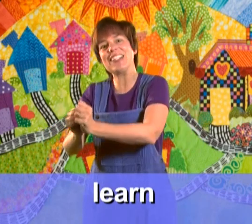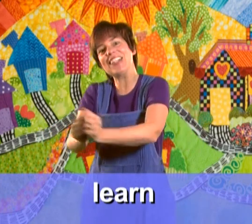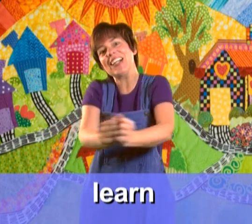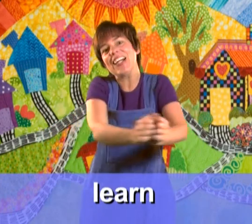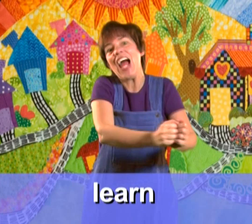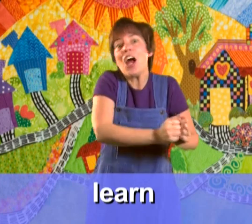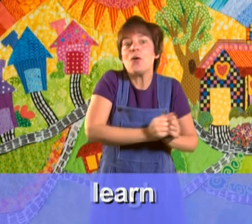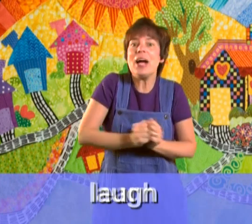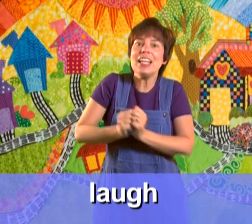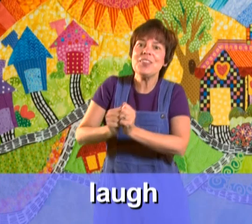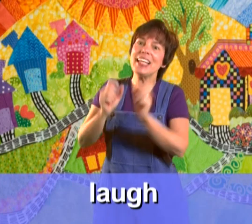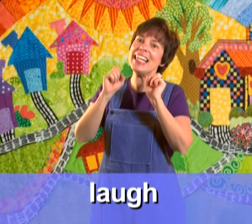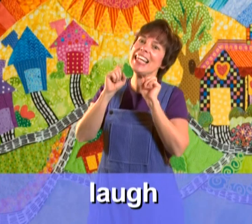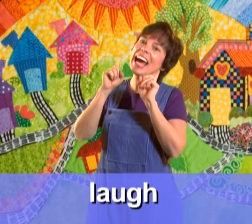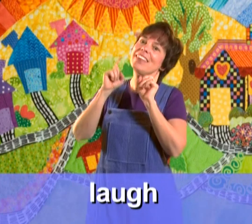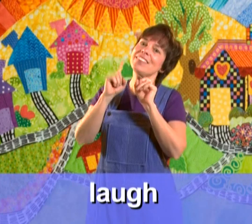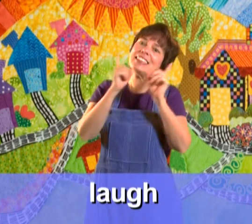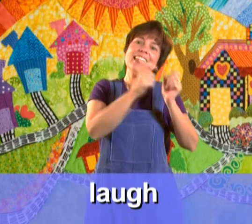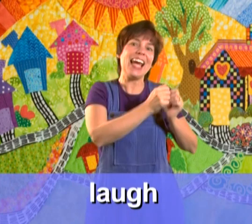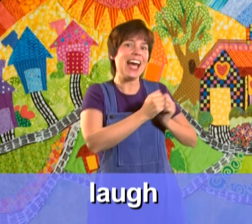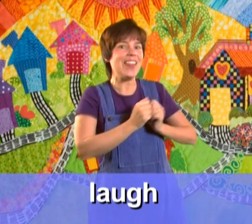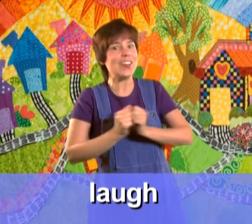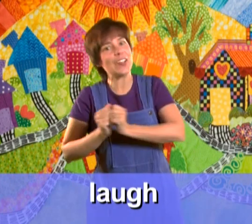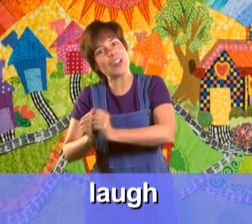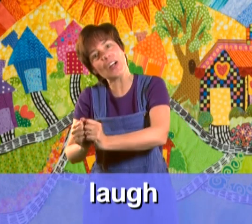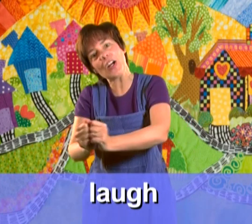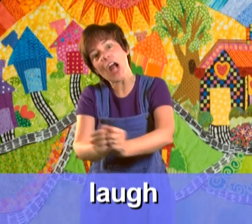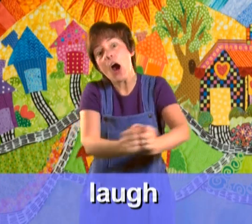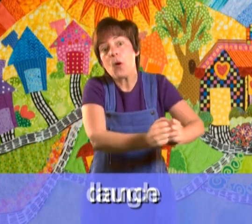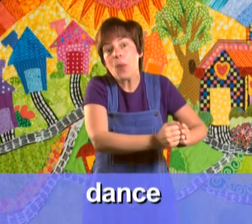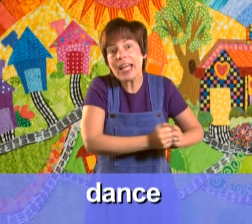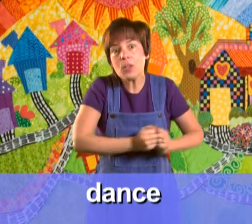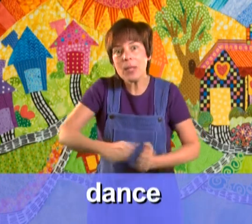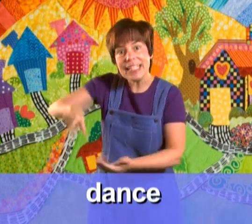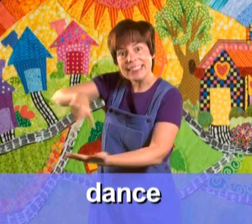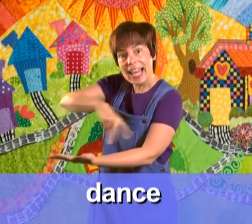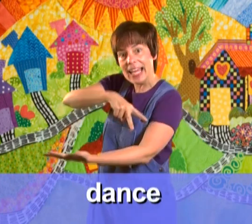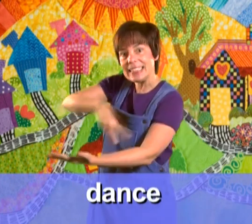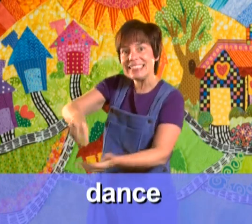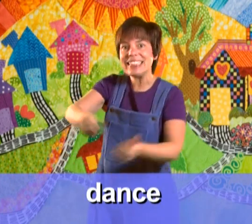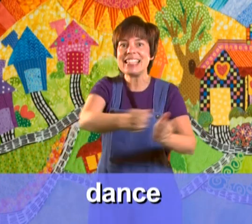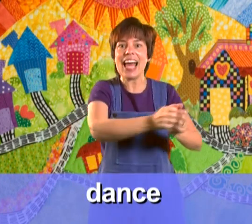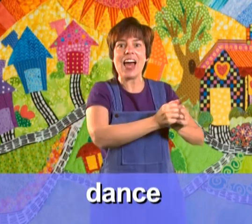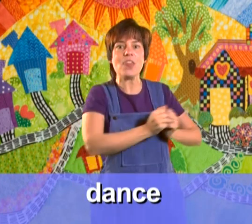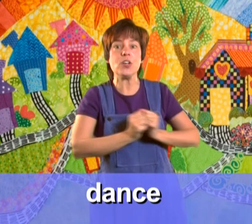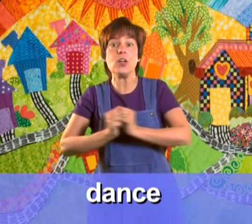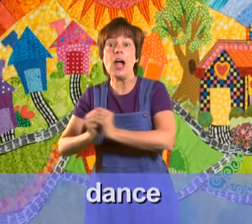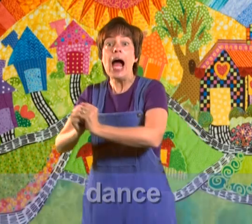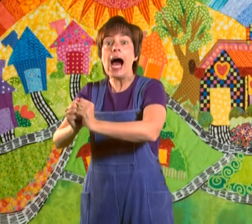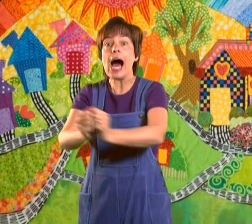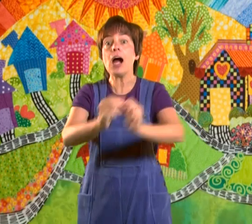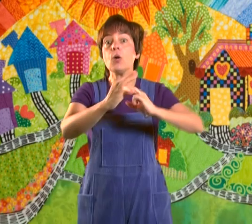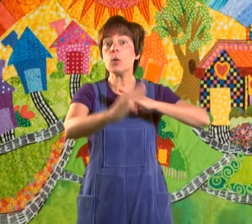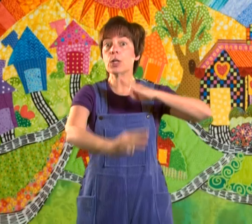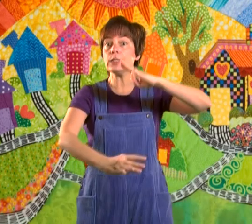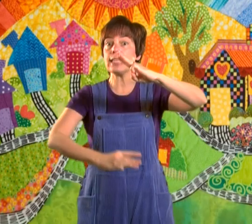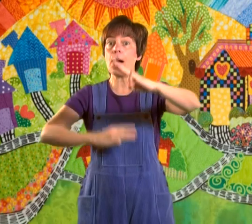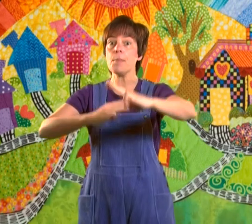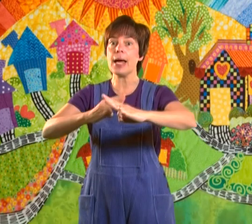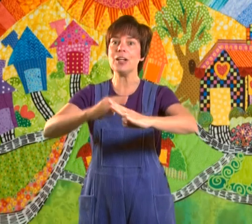together, when we laugh together, when we dance together, our world's a